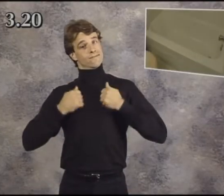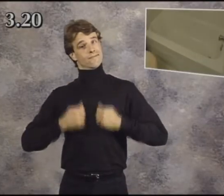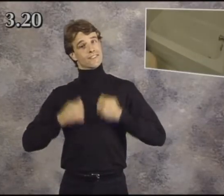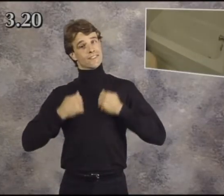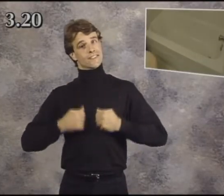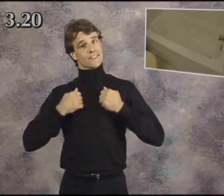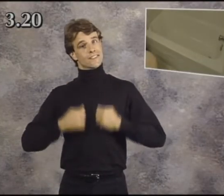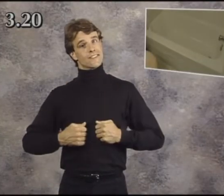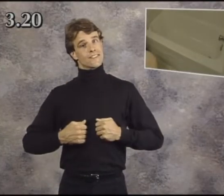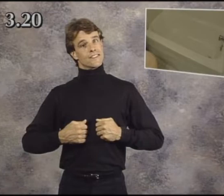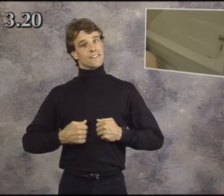Bath.